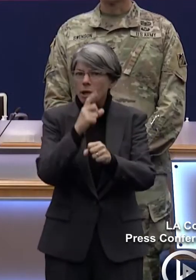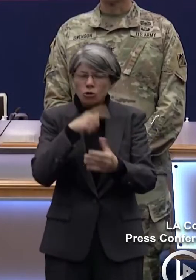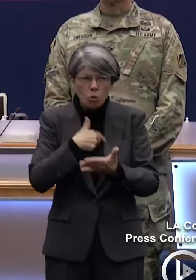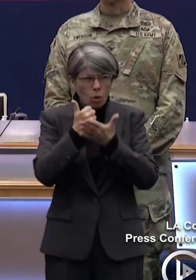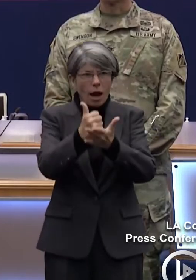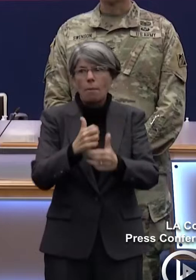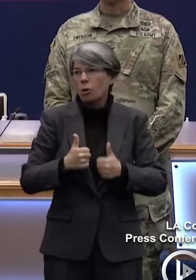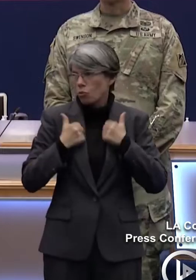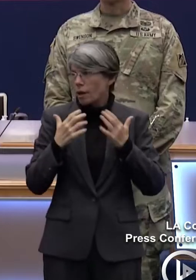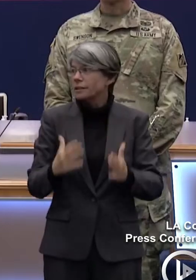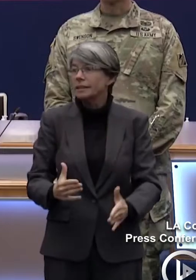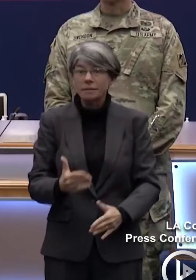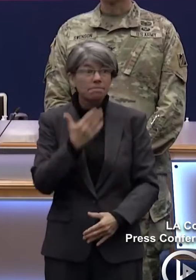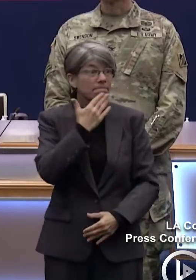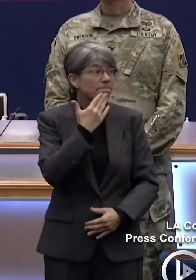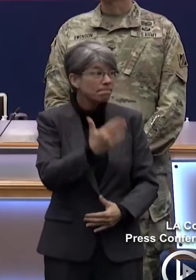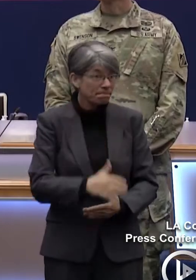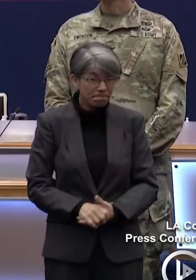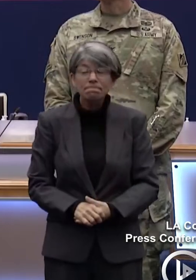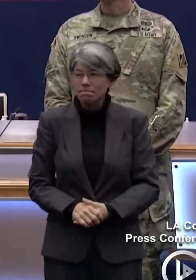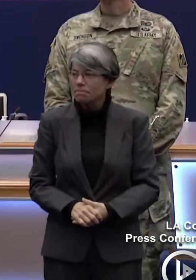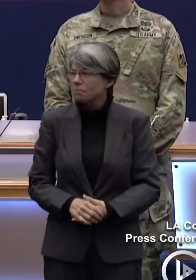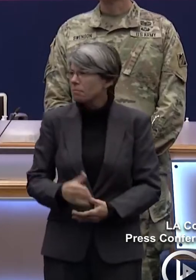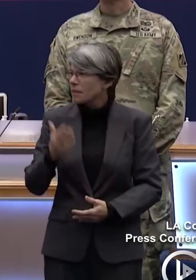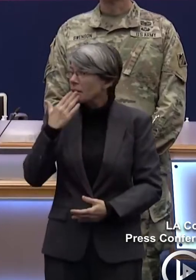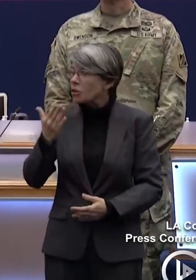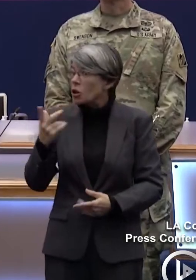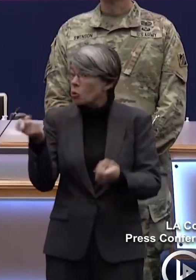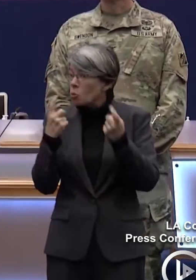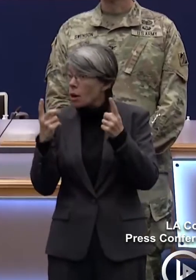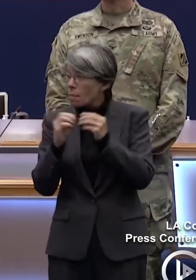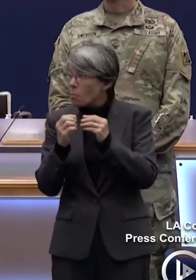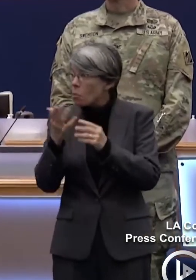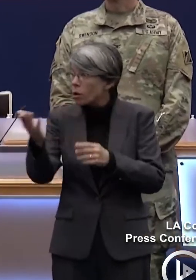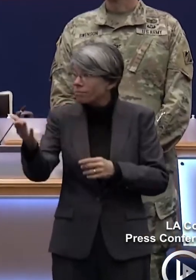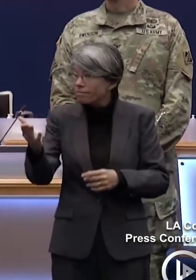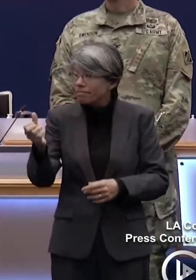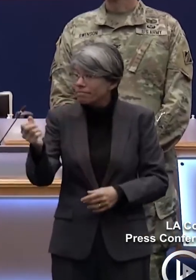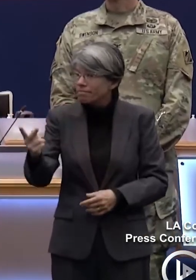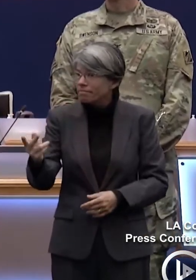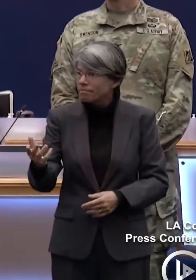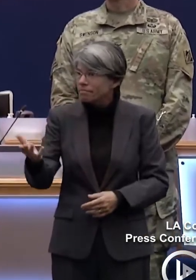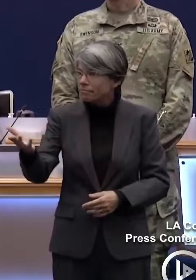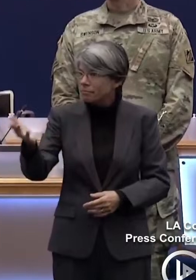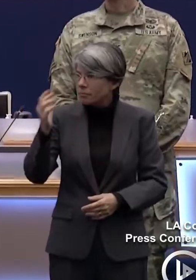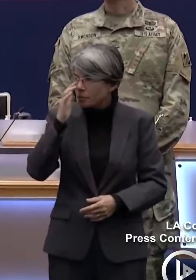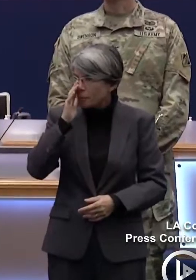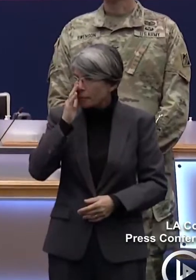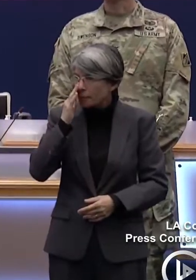our residents. Thank you. Any other questions? Right here in the middle.